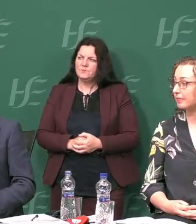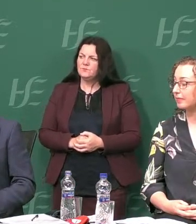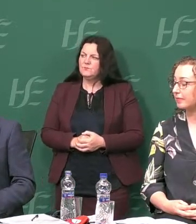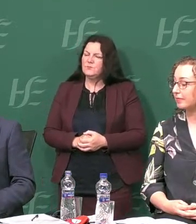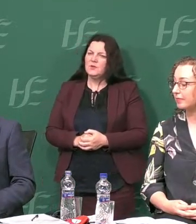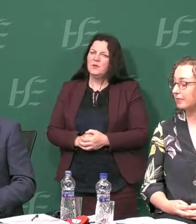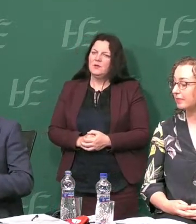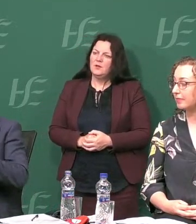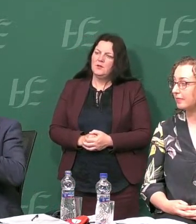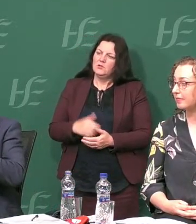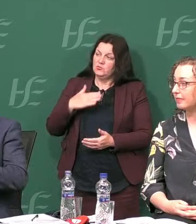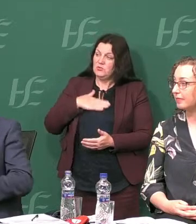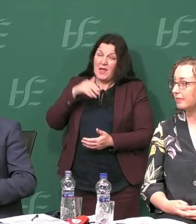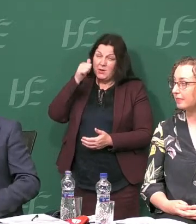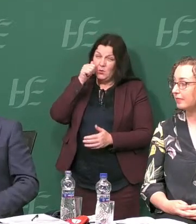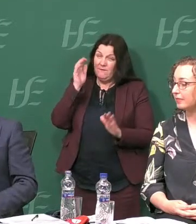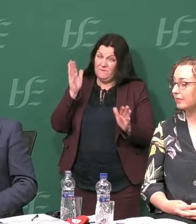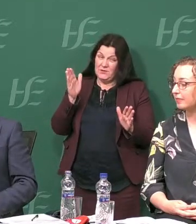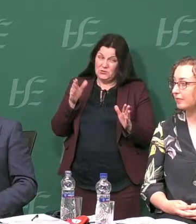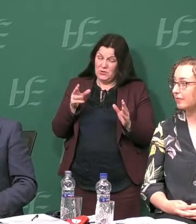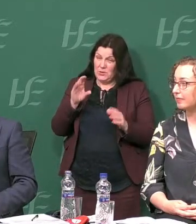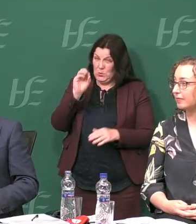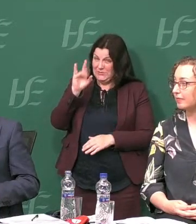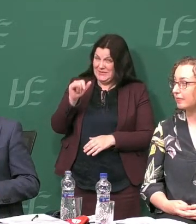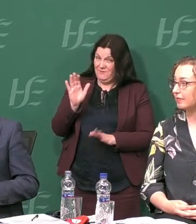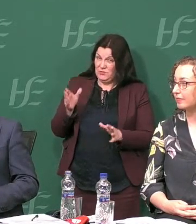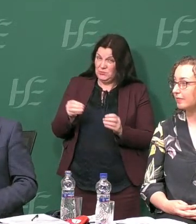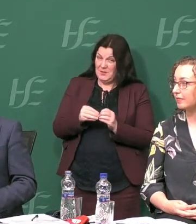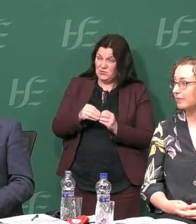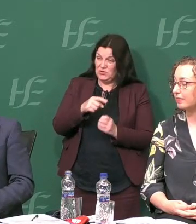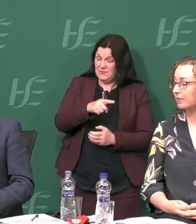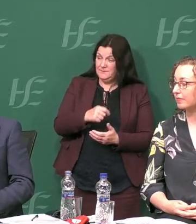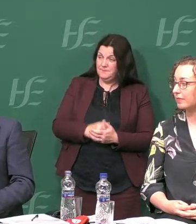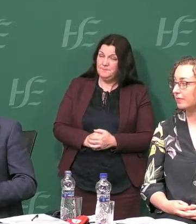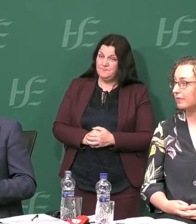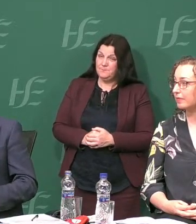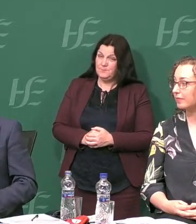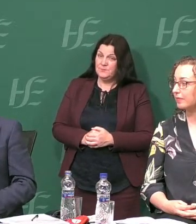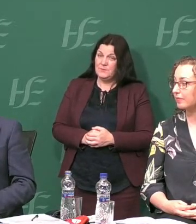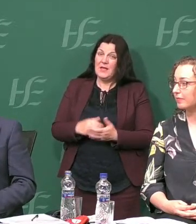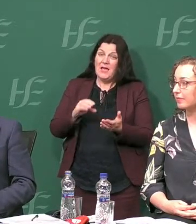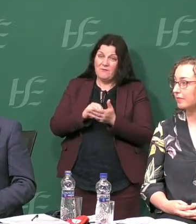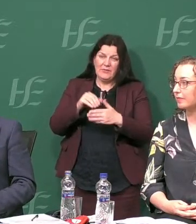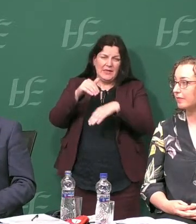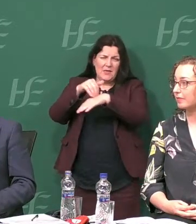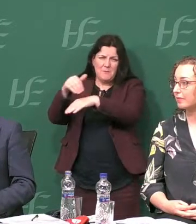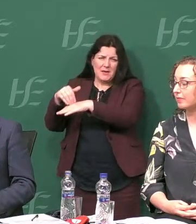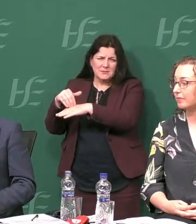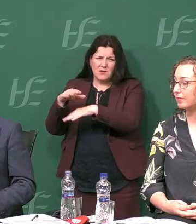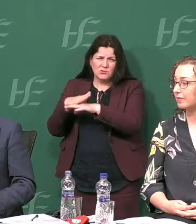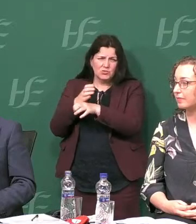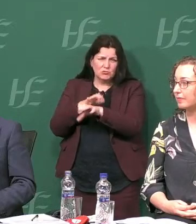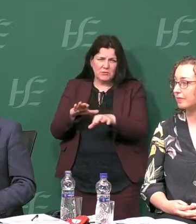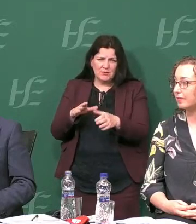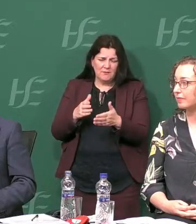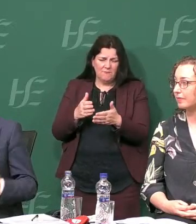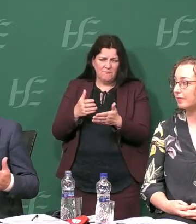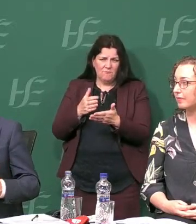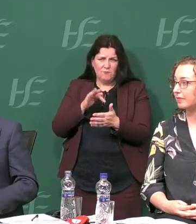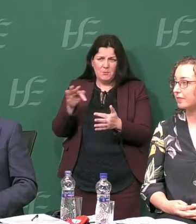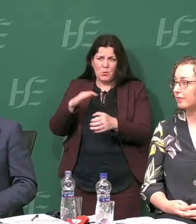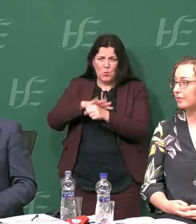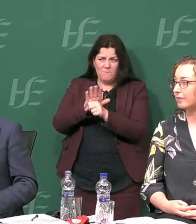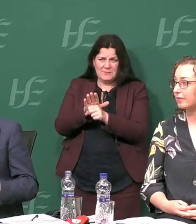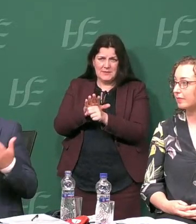I know Lucy said it, but Lucy did list other impacts on children through COVID, whether